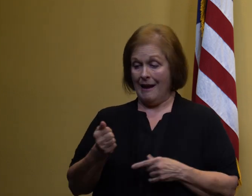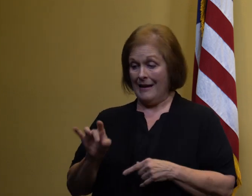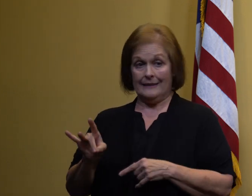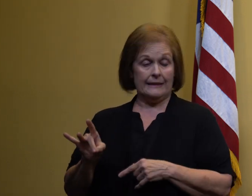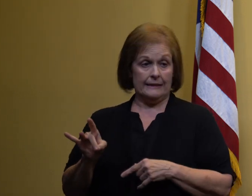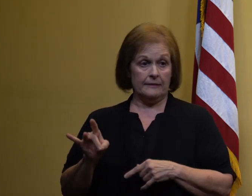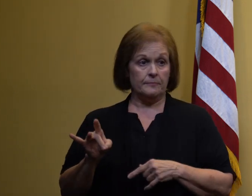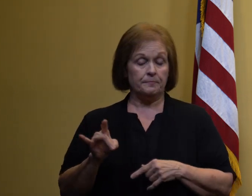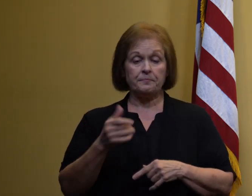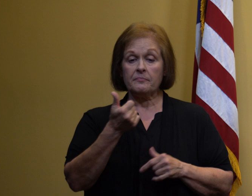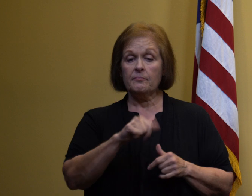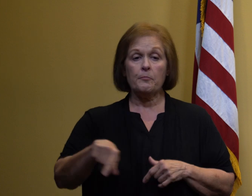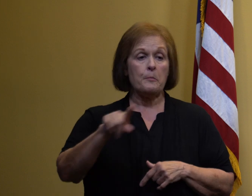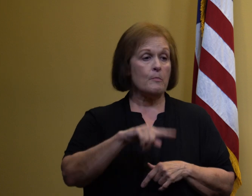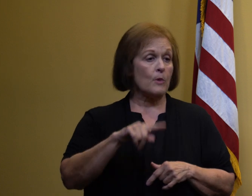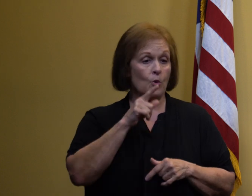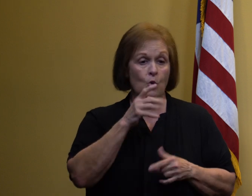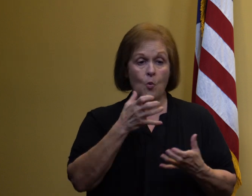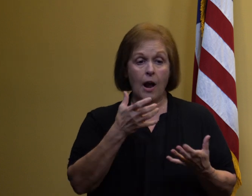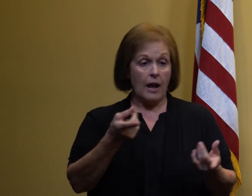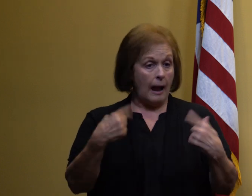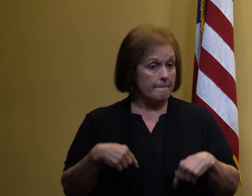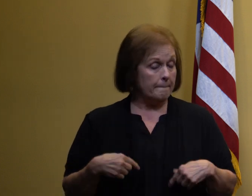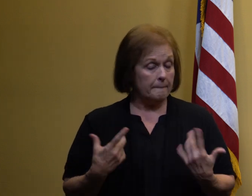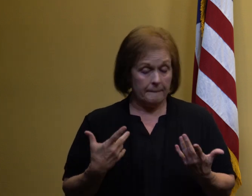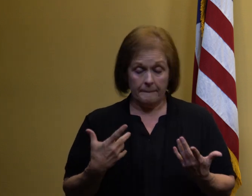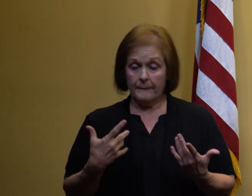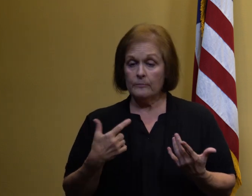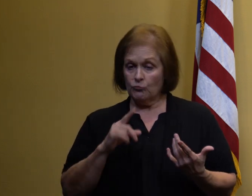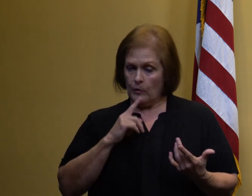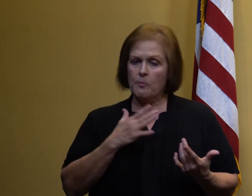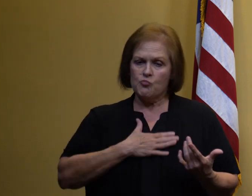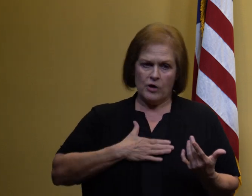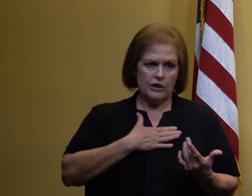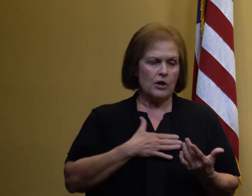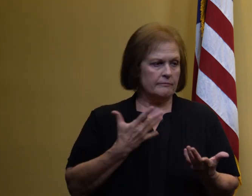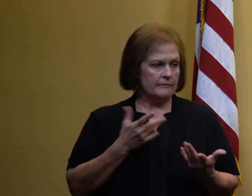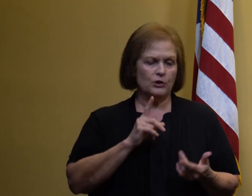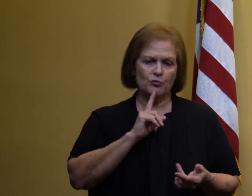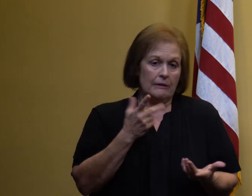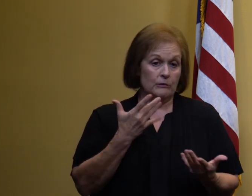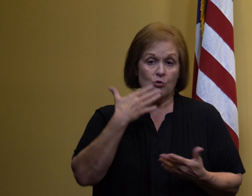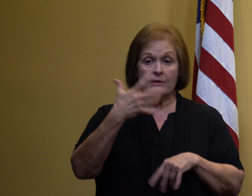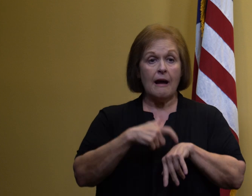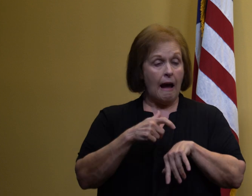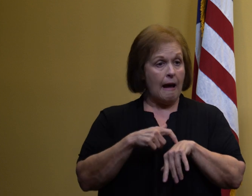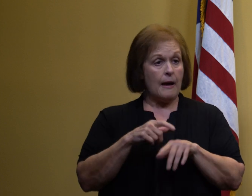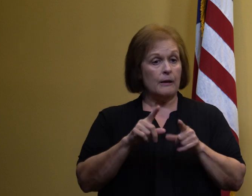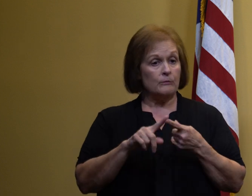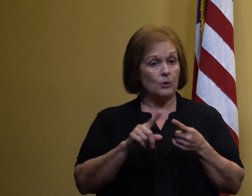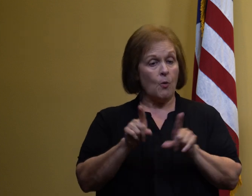I tell you, anyone who comes to show the love will be appreciated, and I would say it's just a great time to just